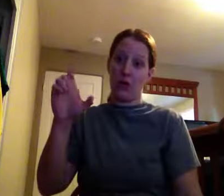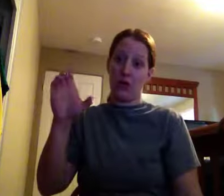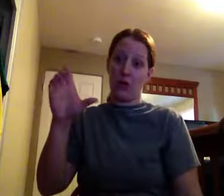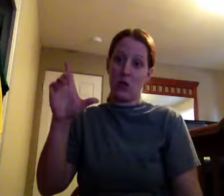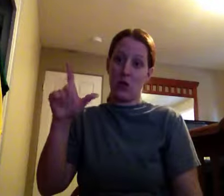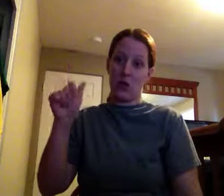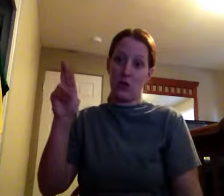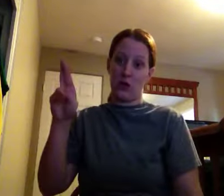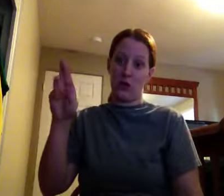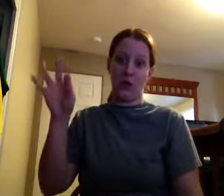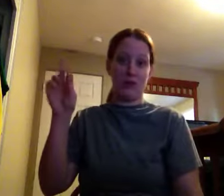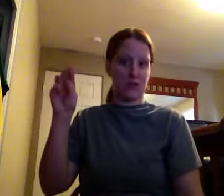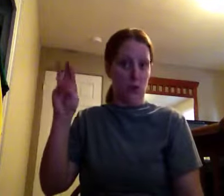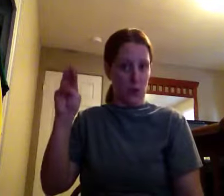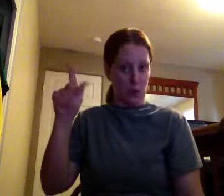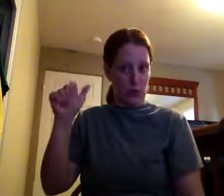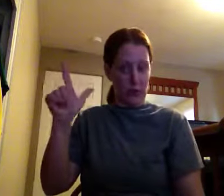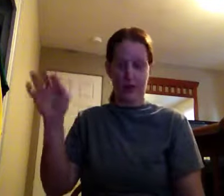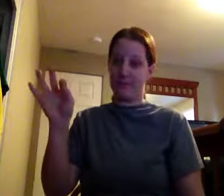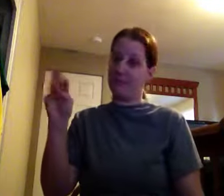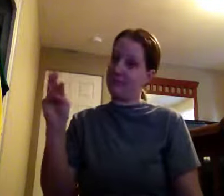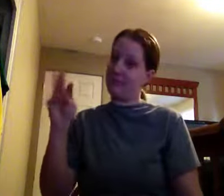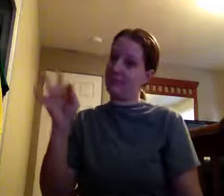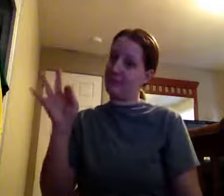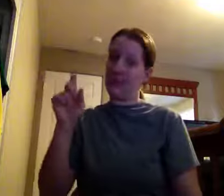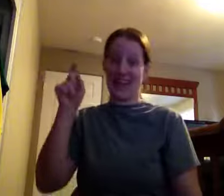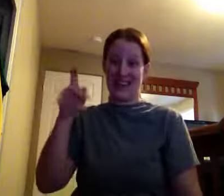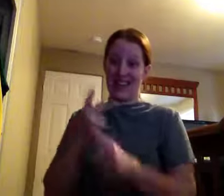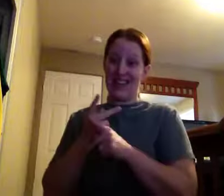So, what's my next step? My next step